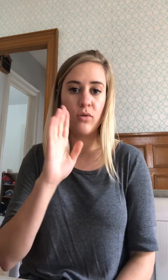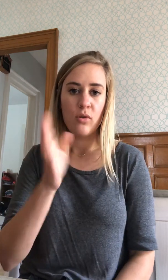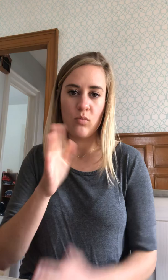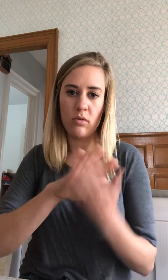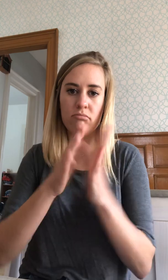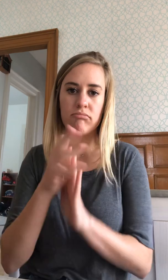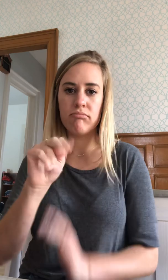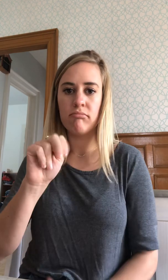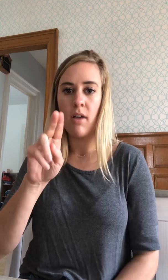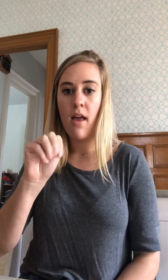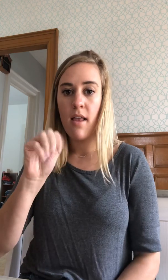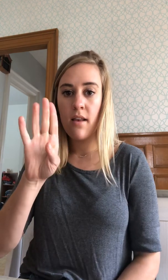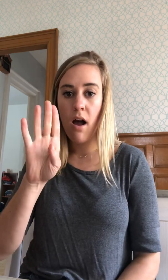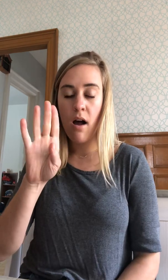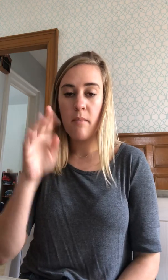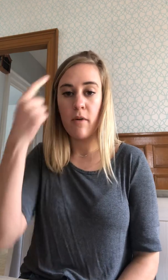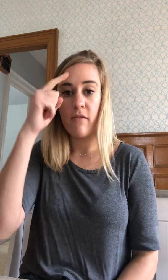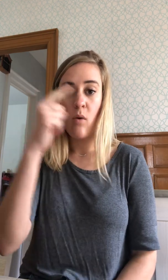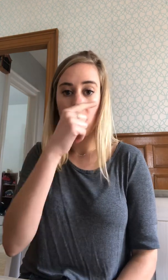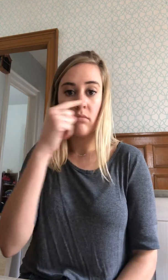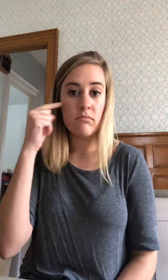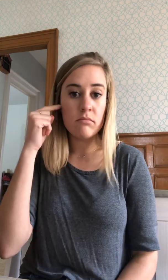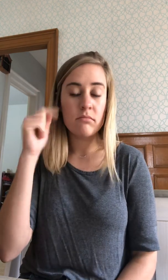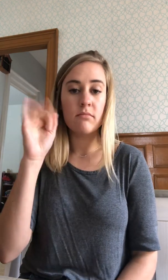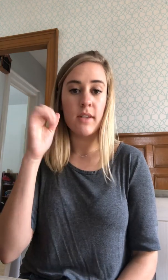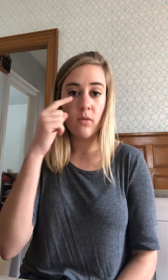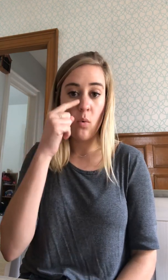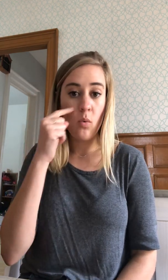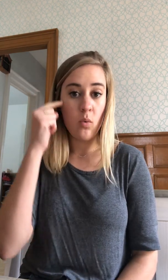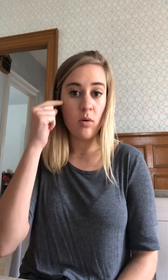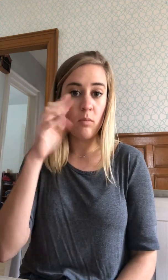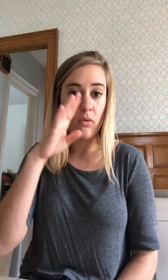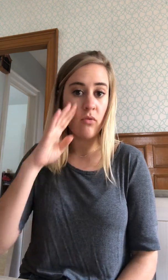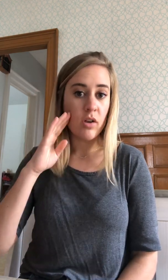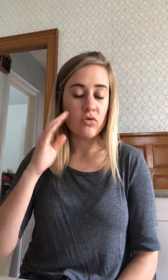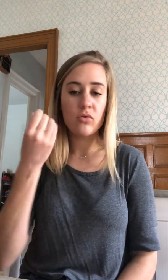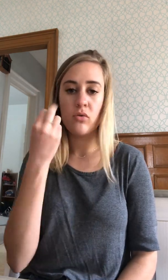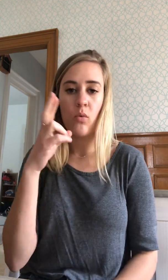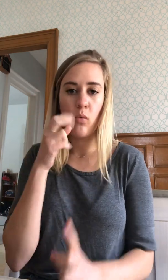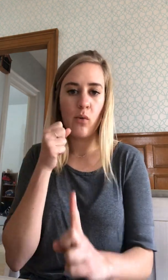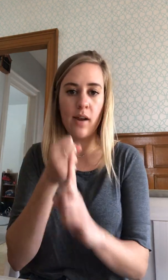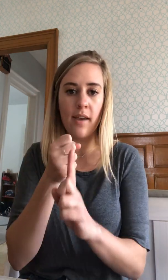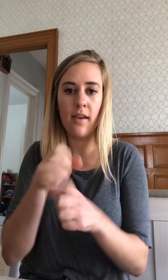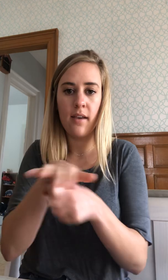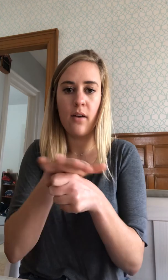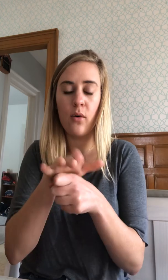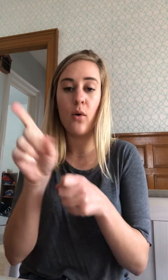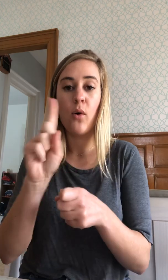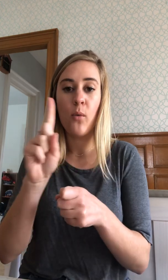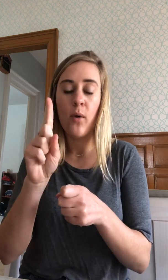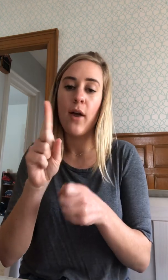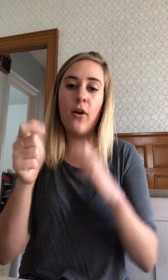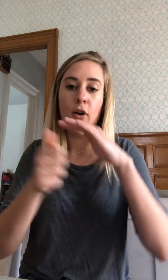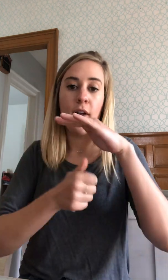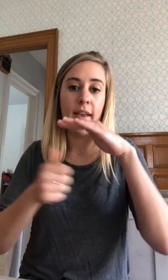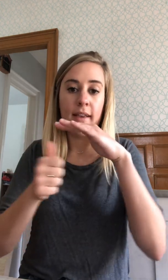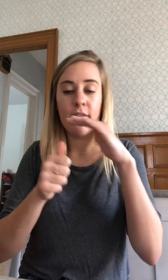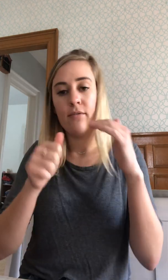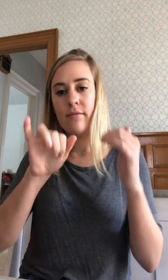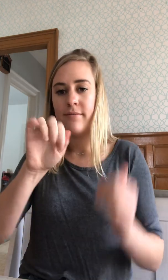In the midface, if they have orbital fractures, or they get hit in an area where the infraorbital nerve exits the